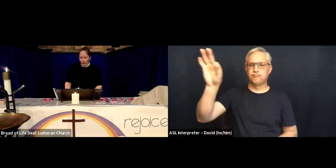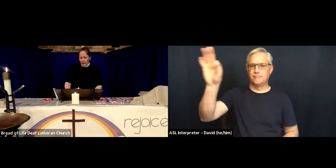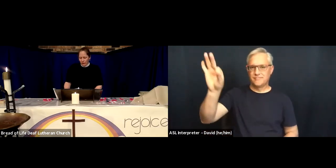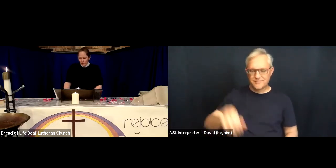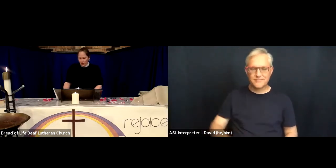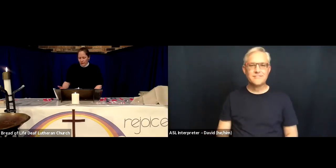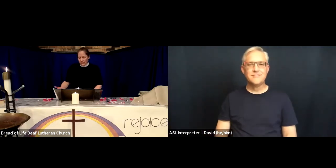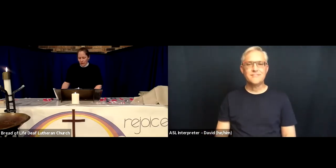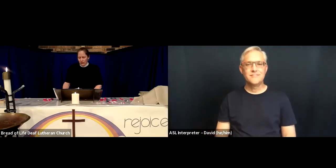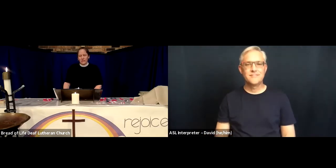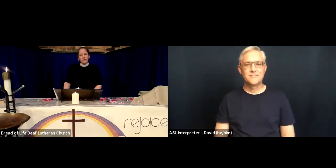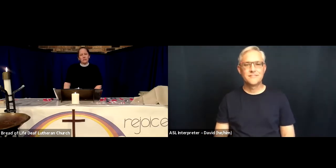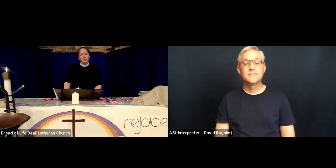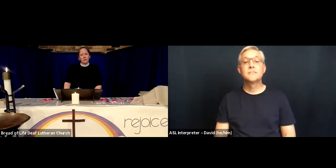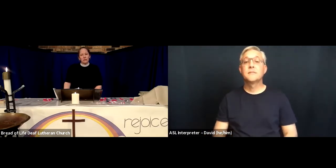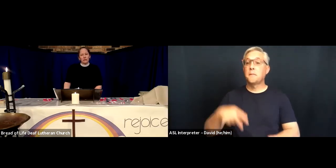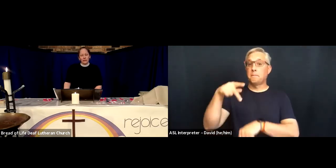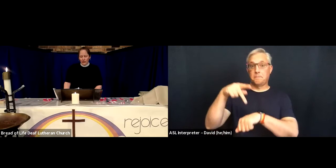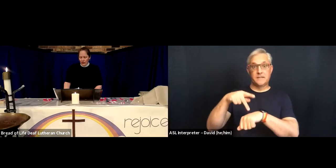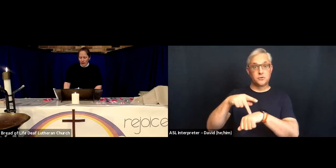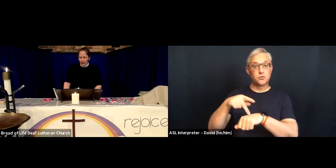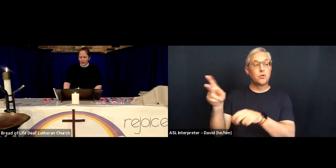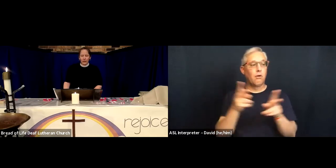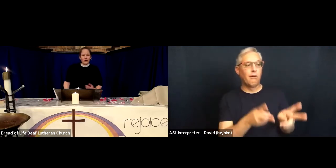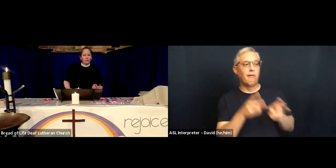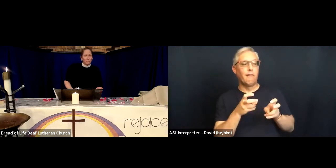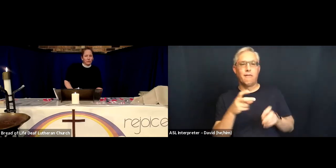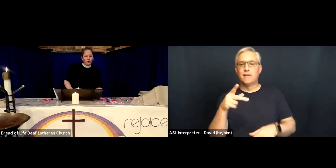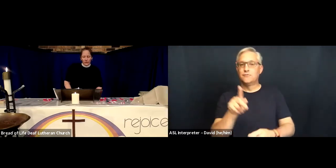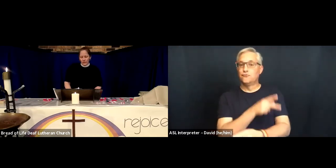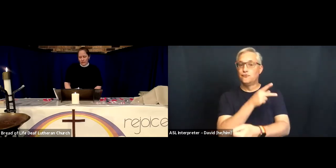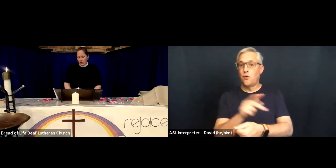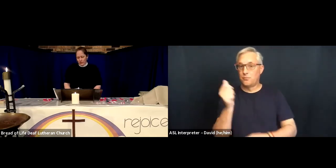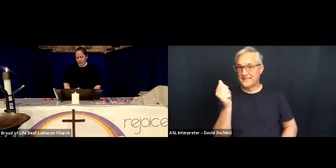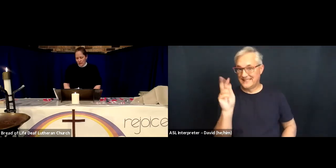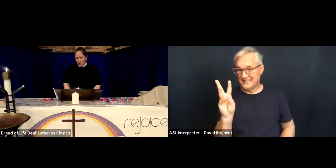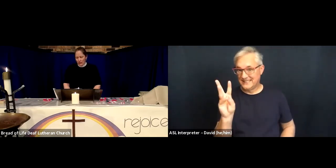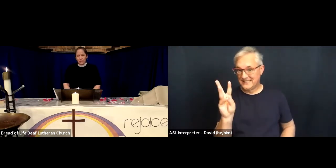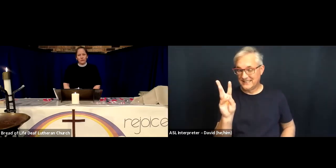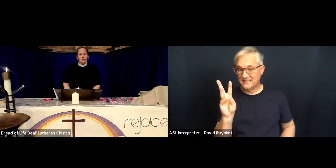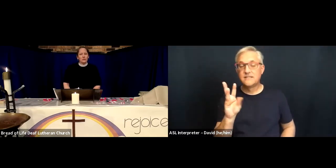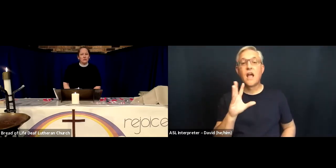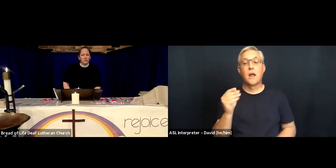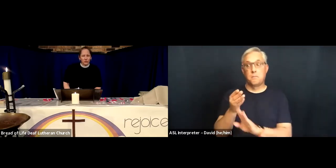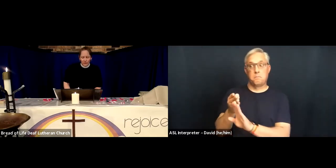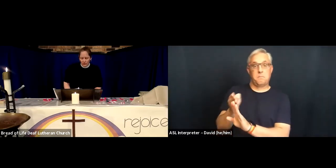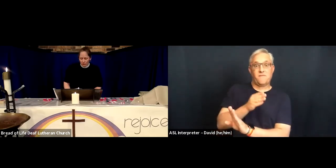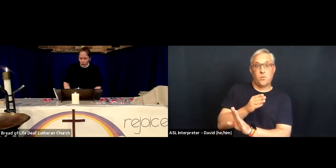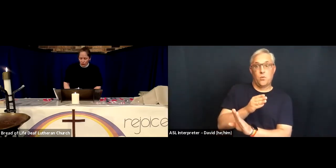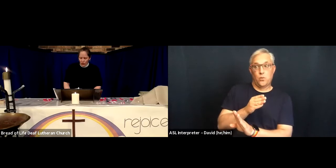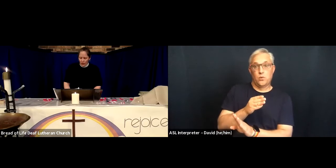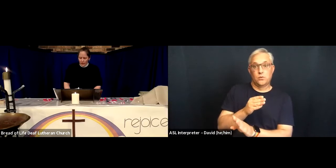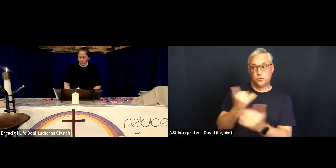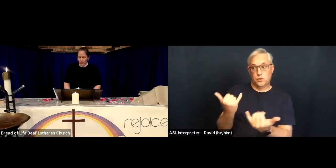Peter uses Psalm 16, and before this lesson today, he used some verses